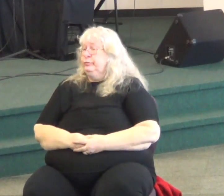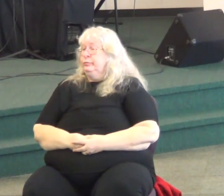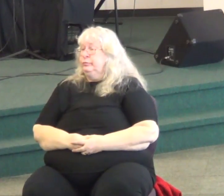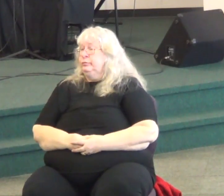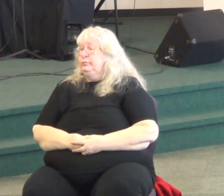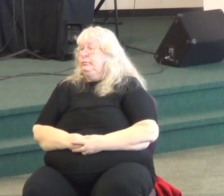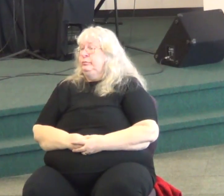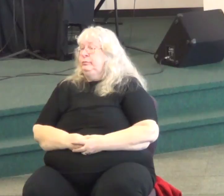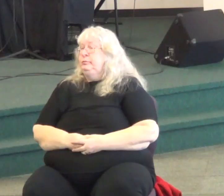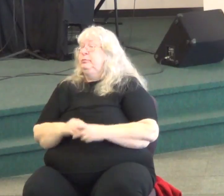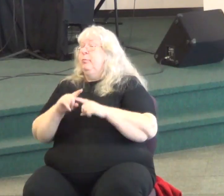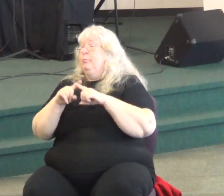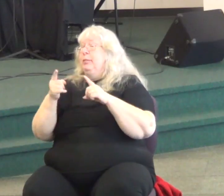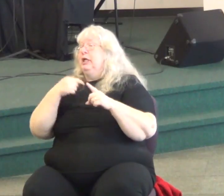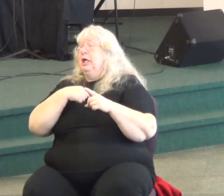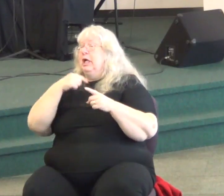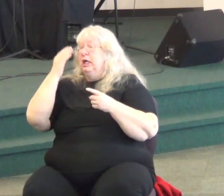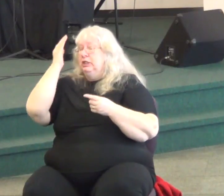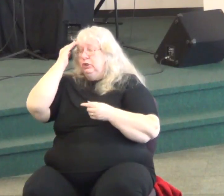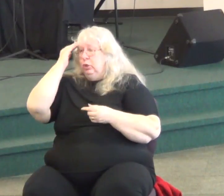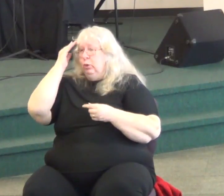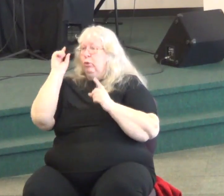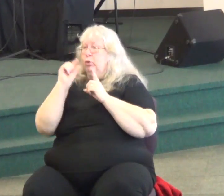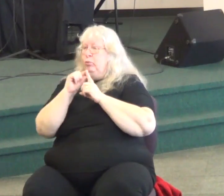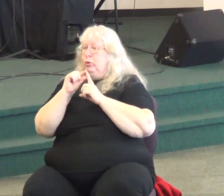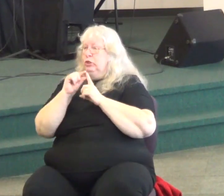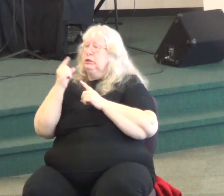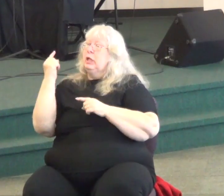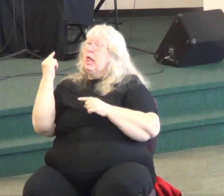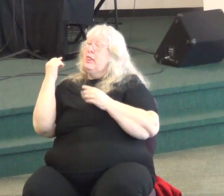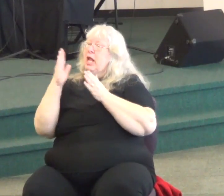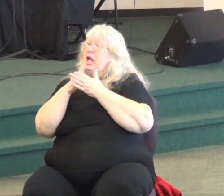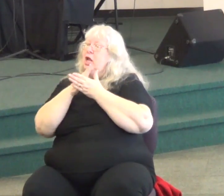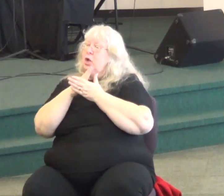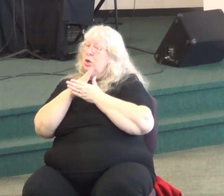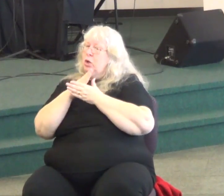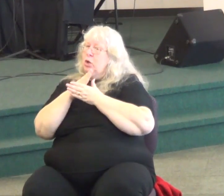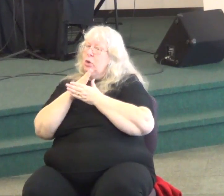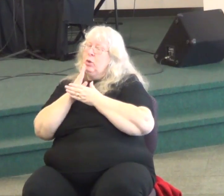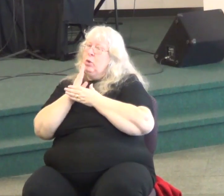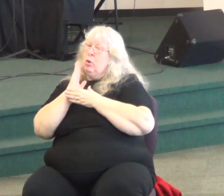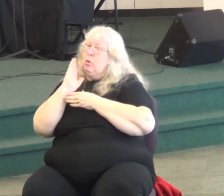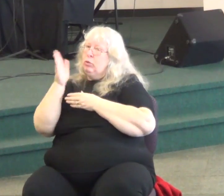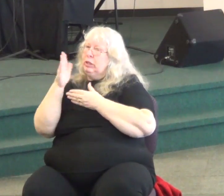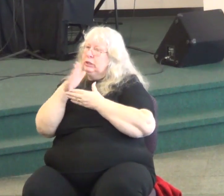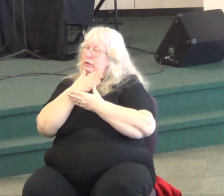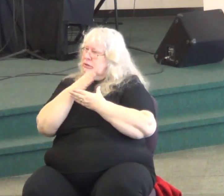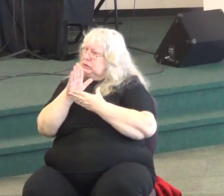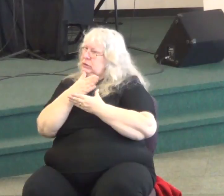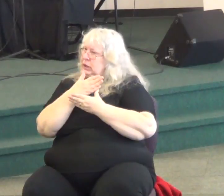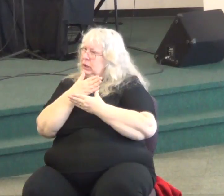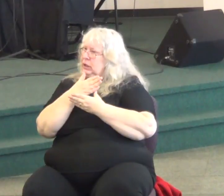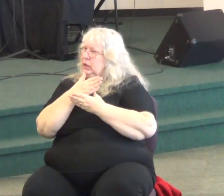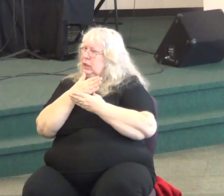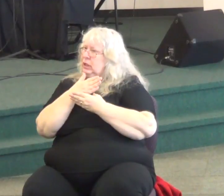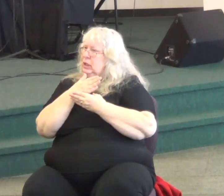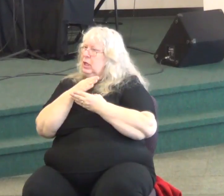But I know the words they're going to sing are going to be anointed and appointed, and I want you to listen to them. If there's something in